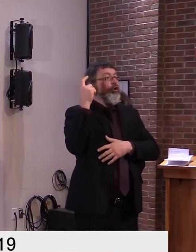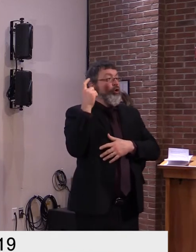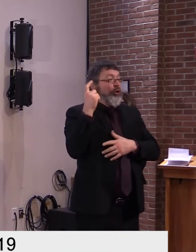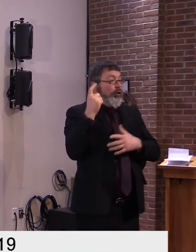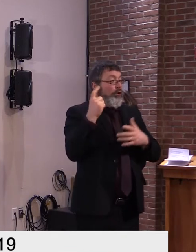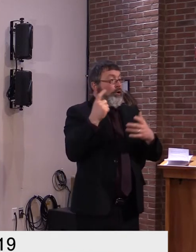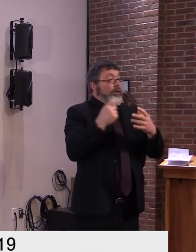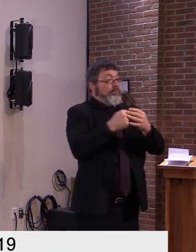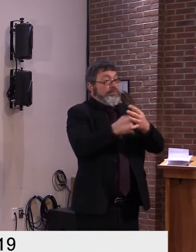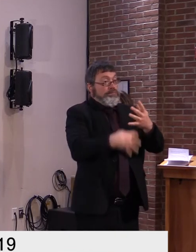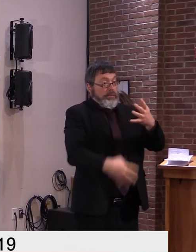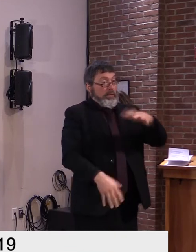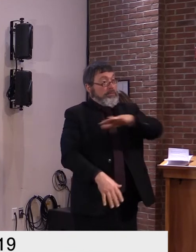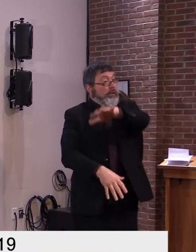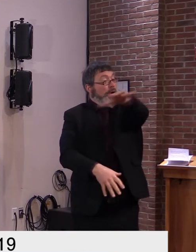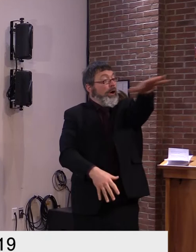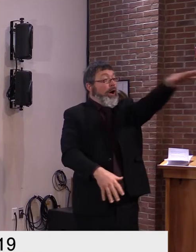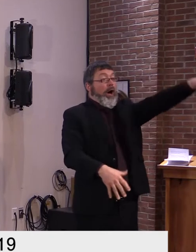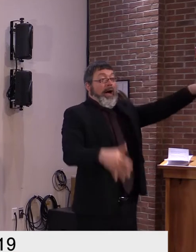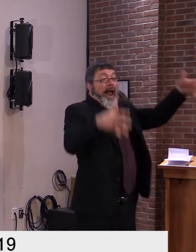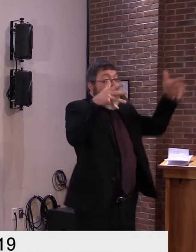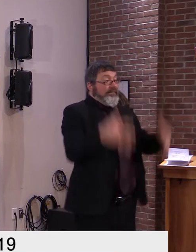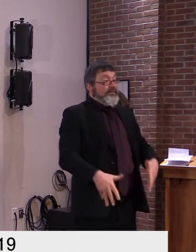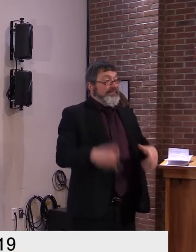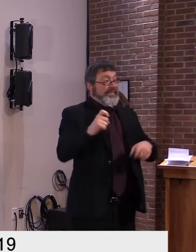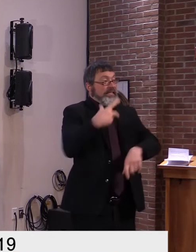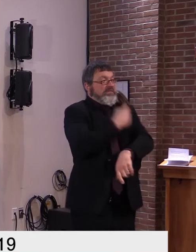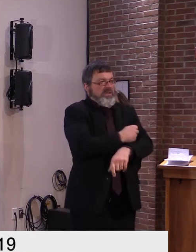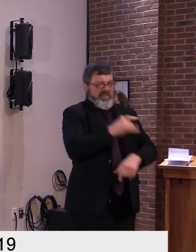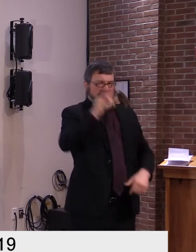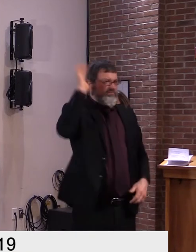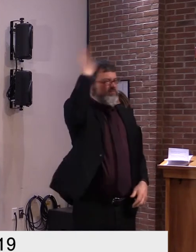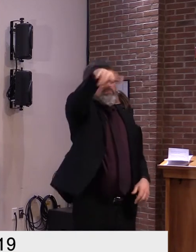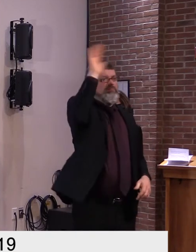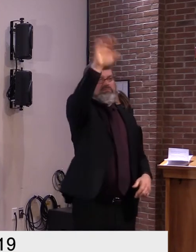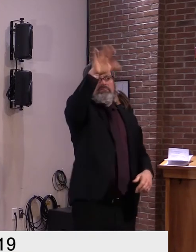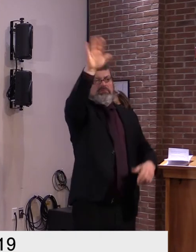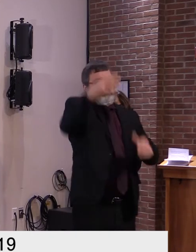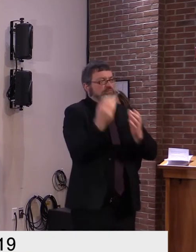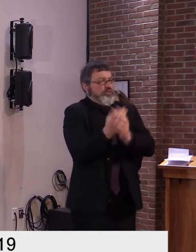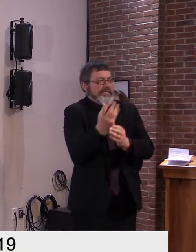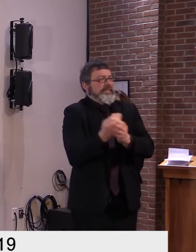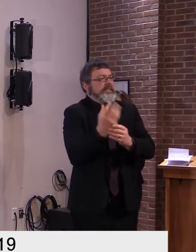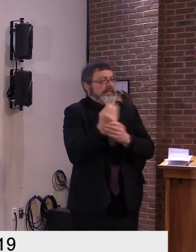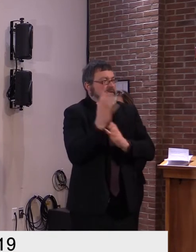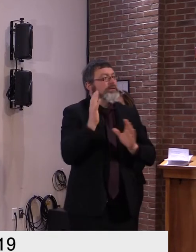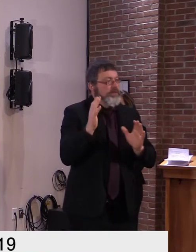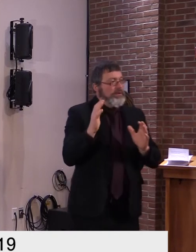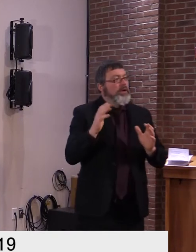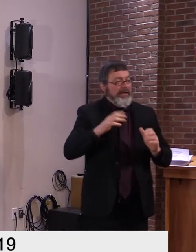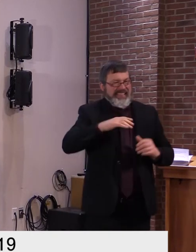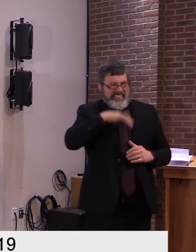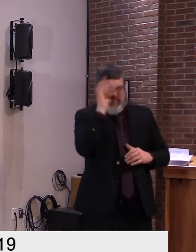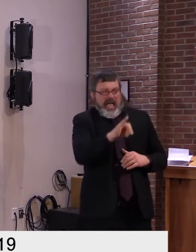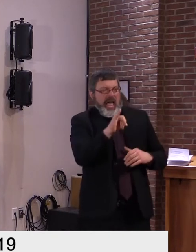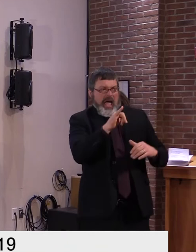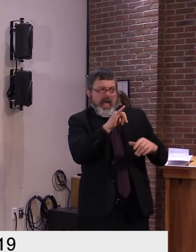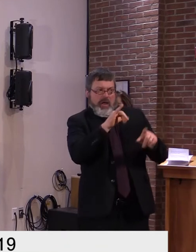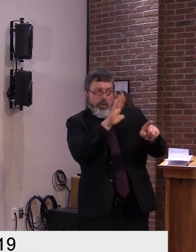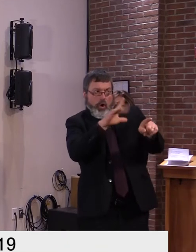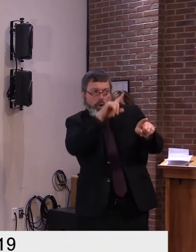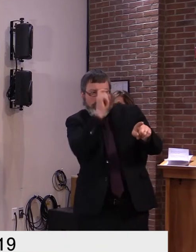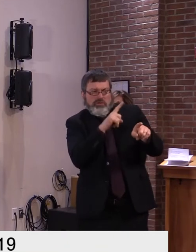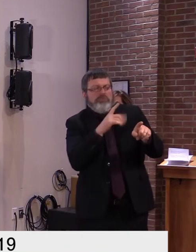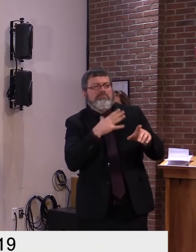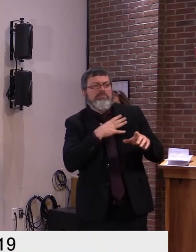is obviously getting into the spring. So we'll have plenty of time to sort that out and know what's available in